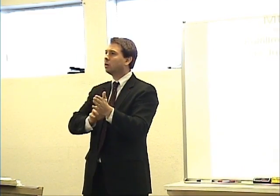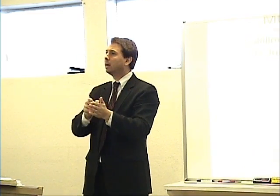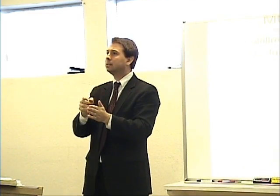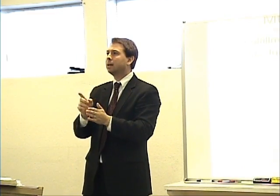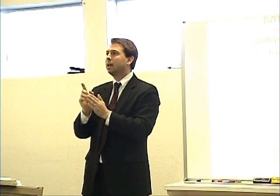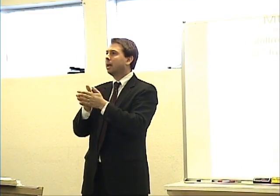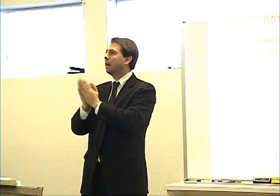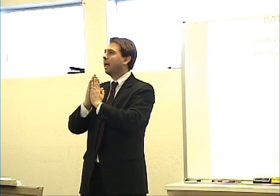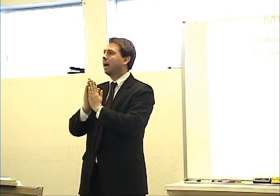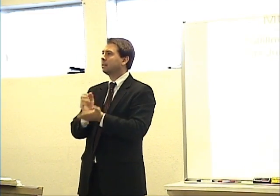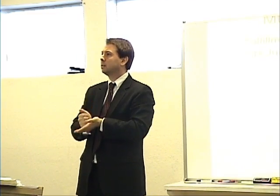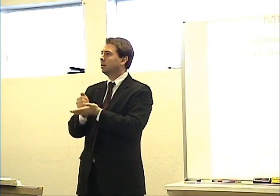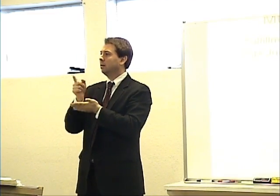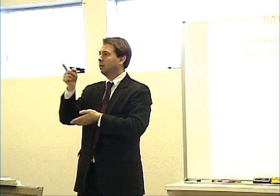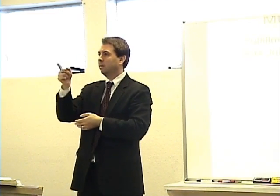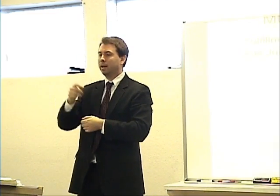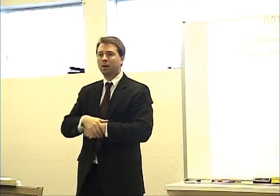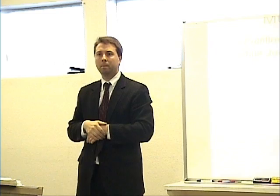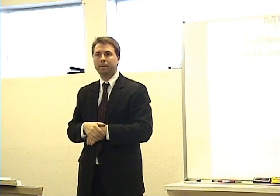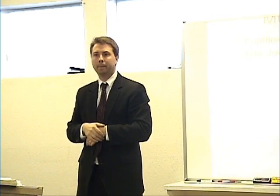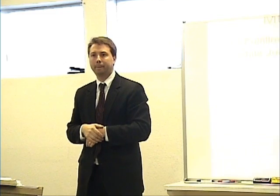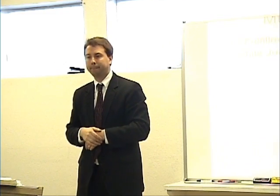Christ and asked.